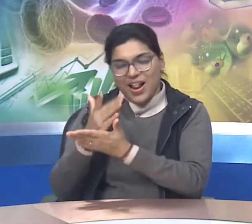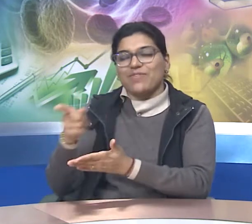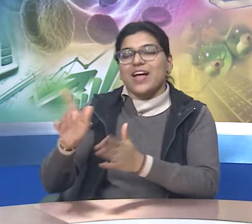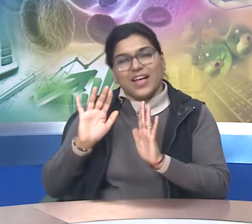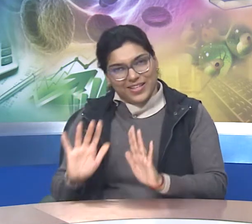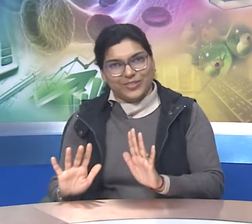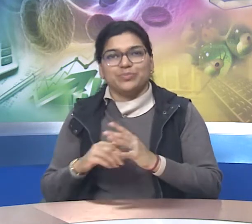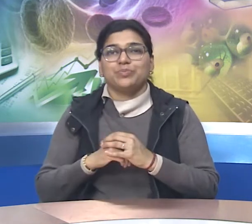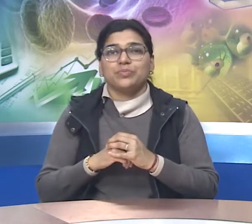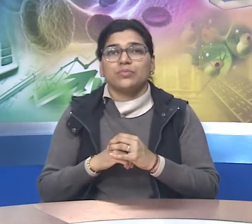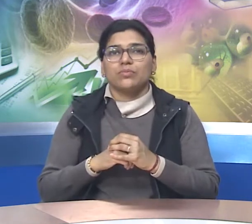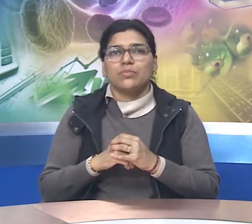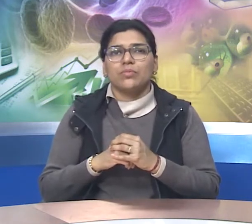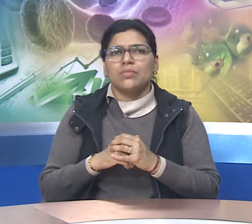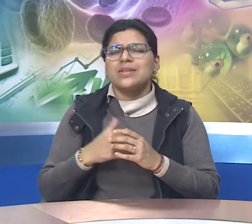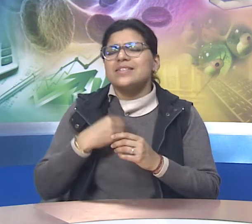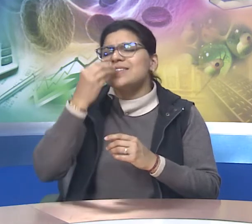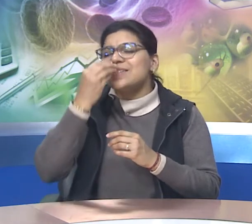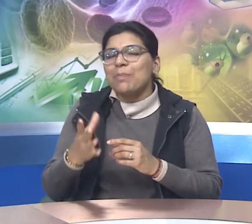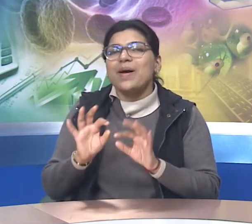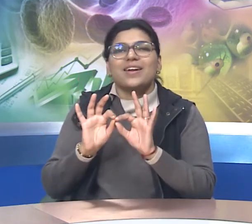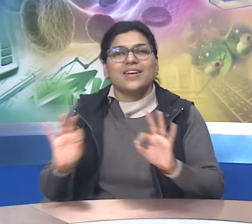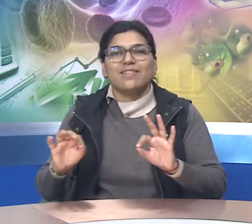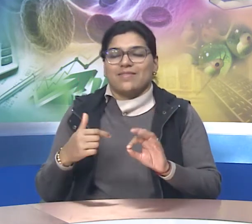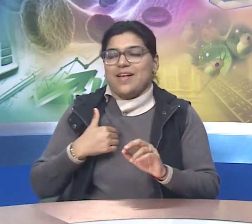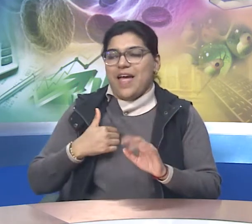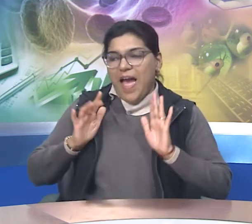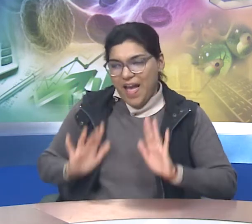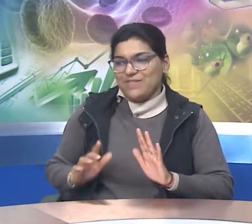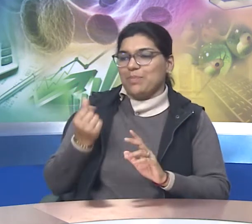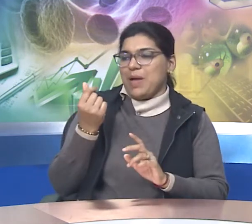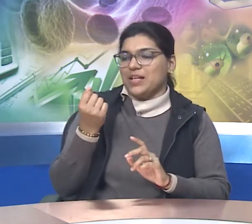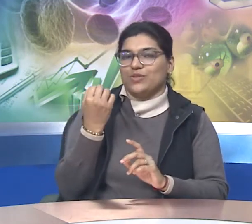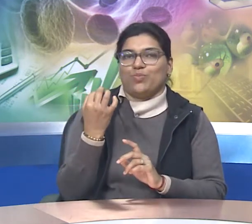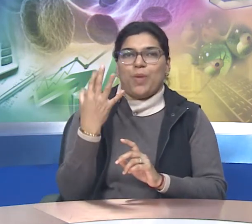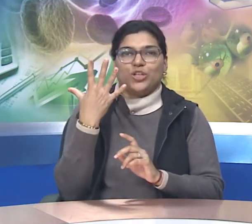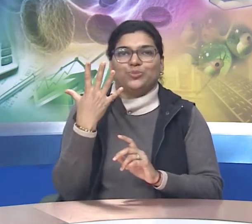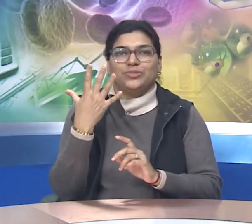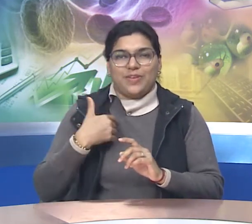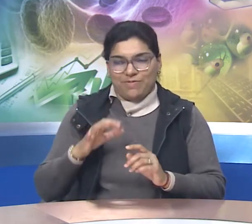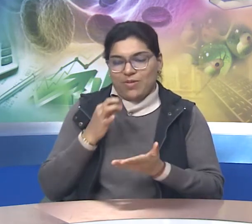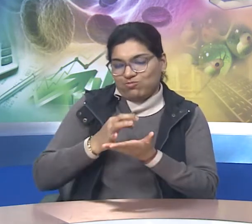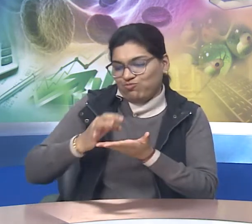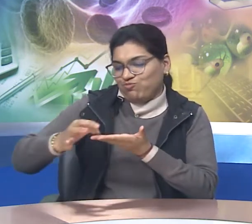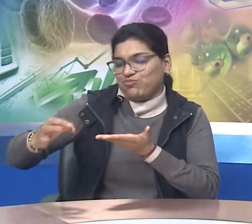Of course I believe you, but the simple fact is that I only